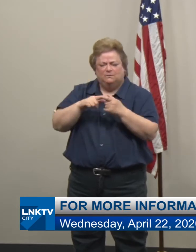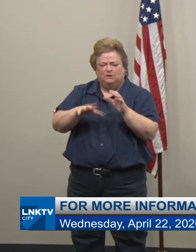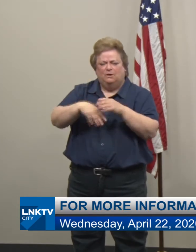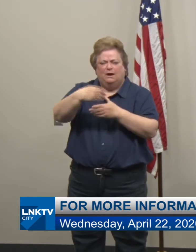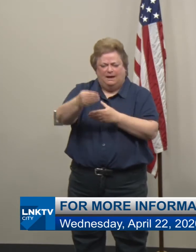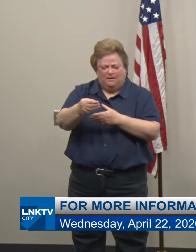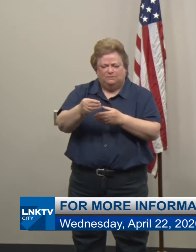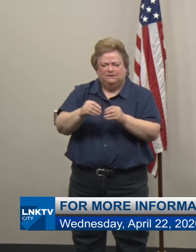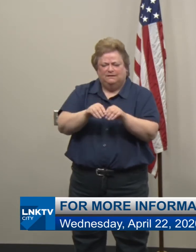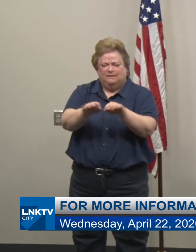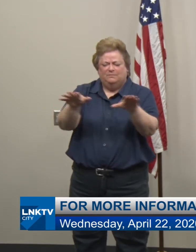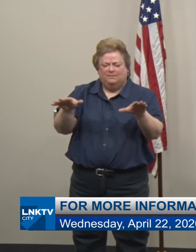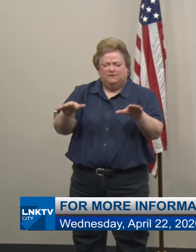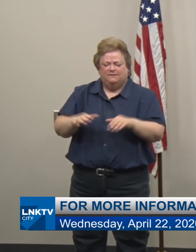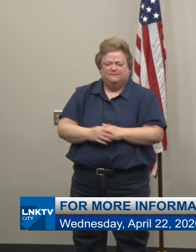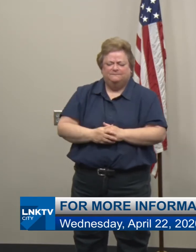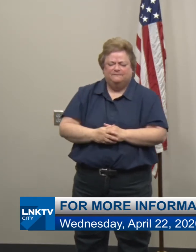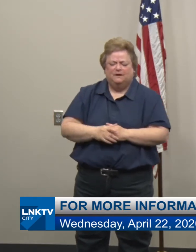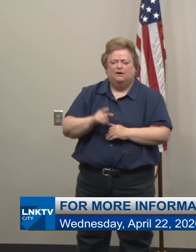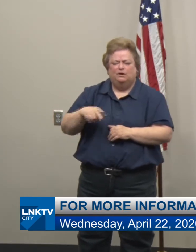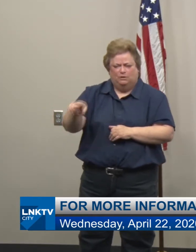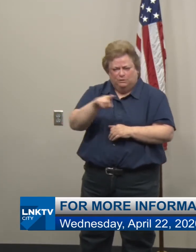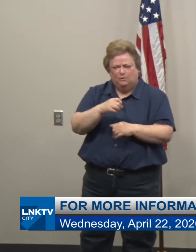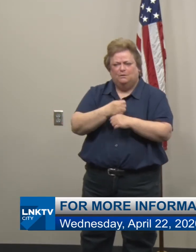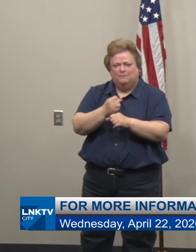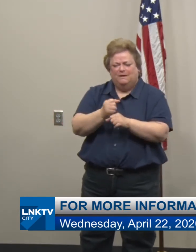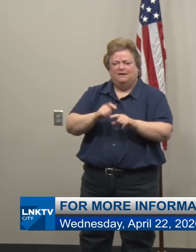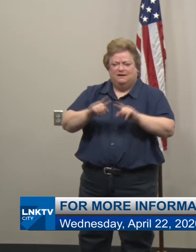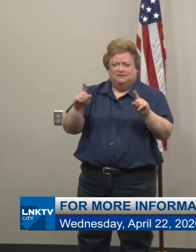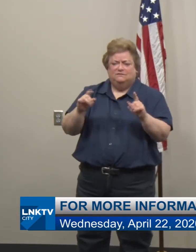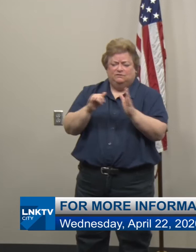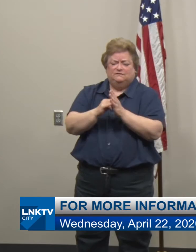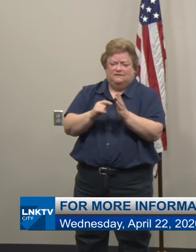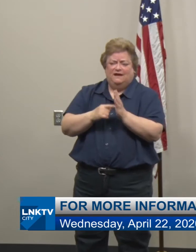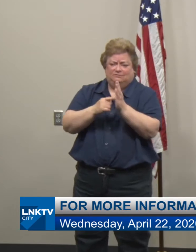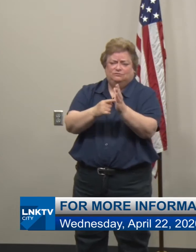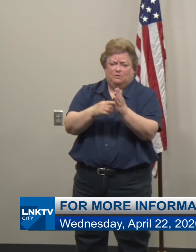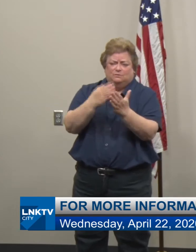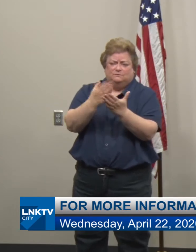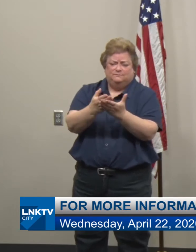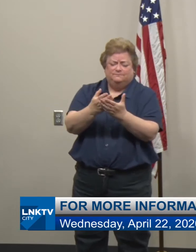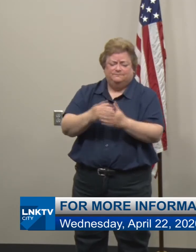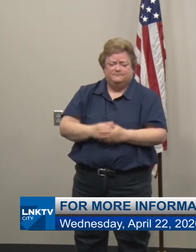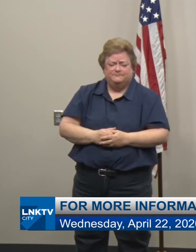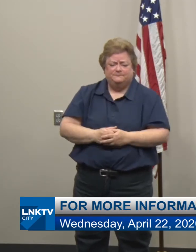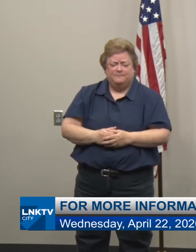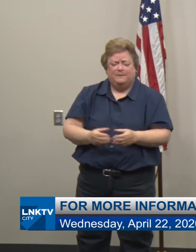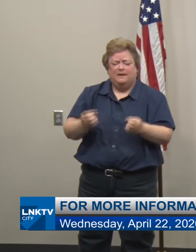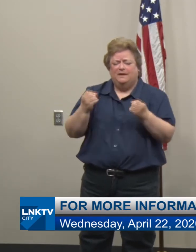public. You really are making a difference, and it shows. With so many